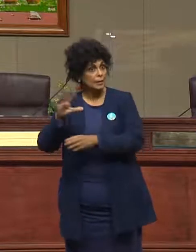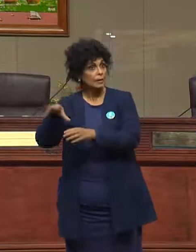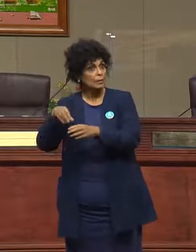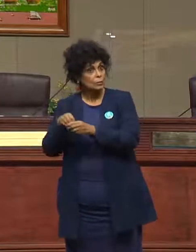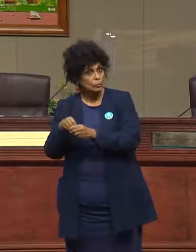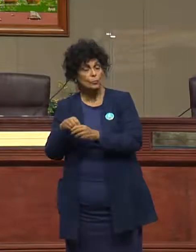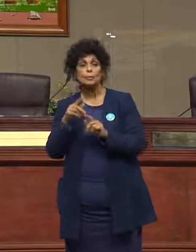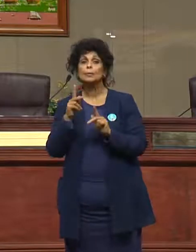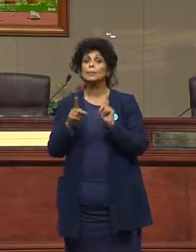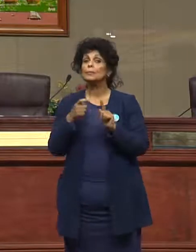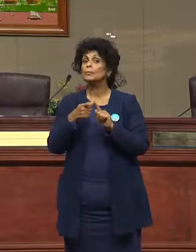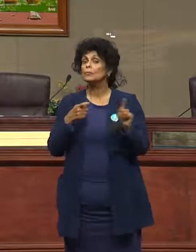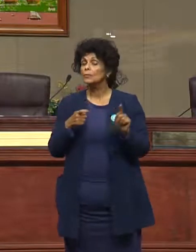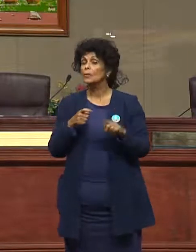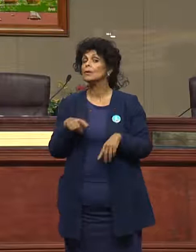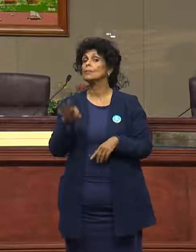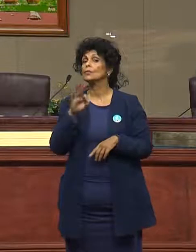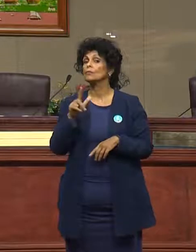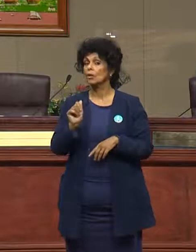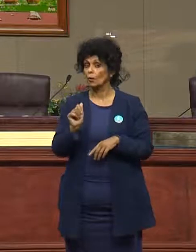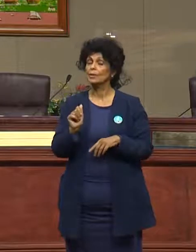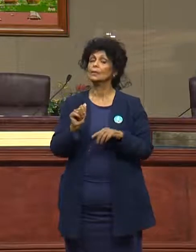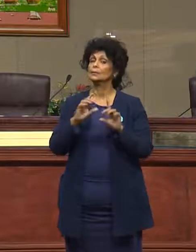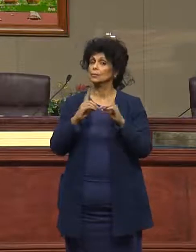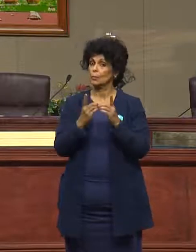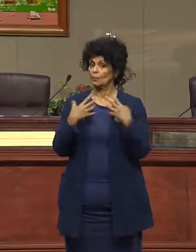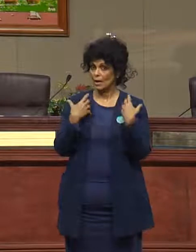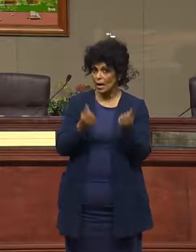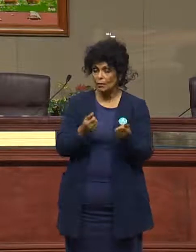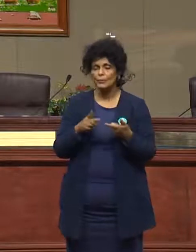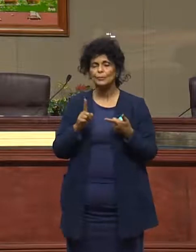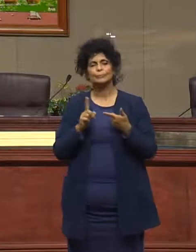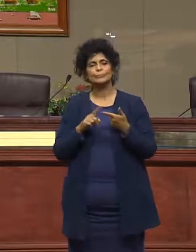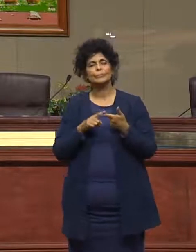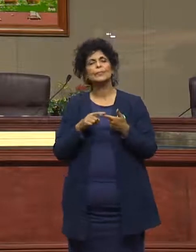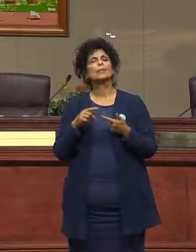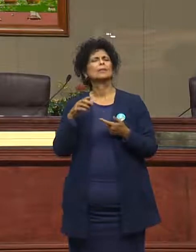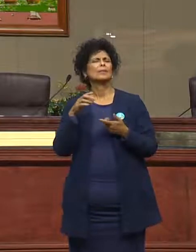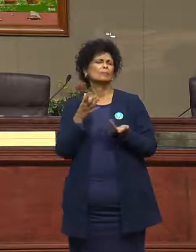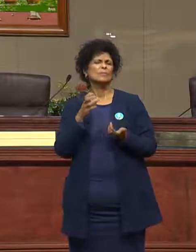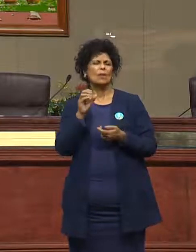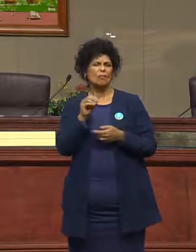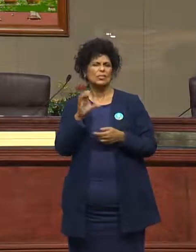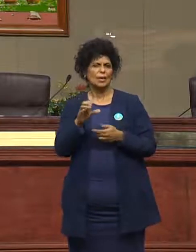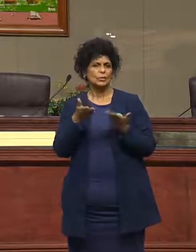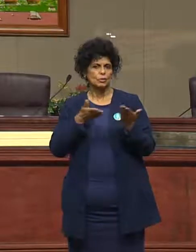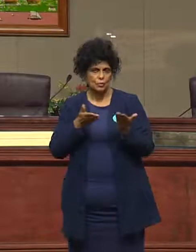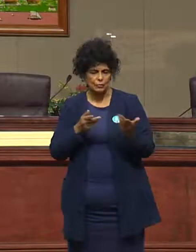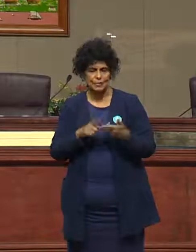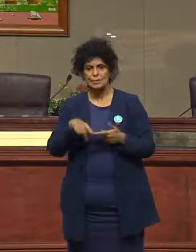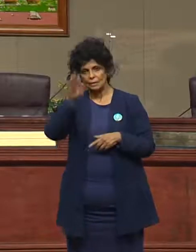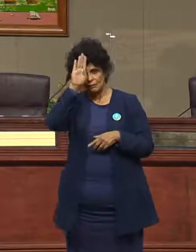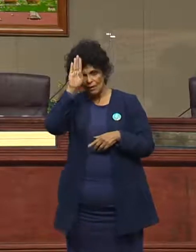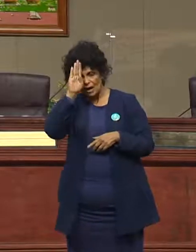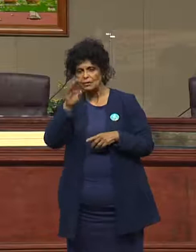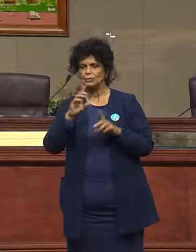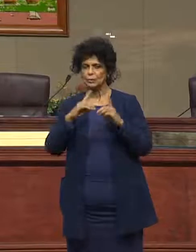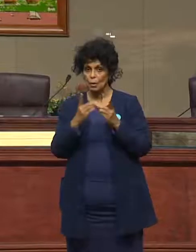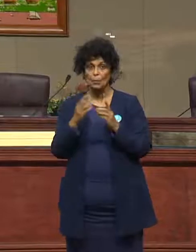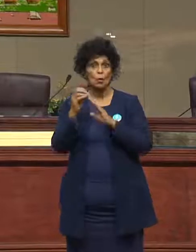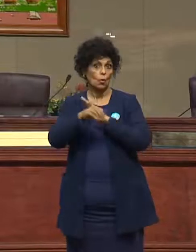Health, Health Services, the Orange County Fire Rescue Department, the Orlando Fire